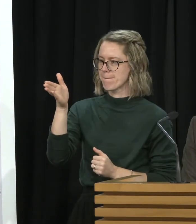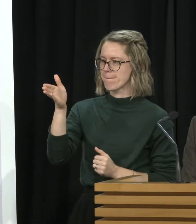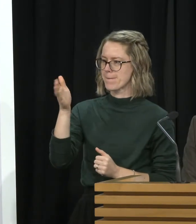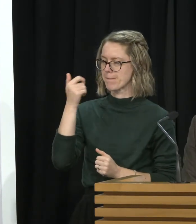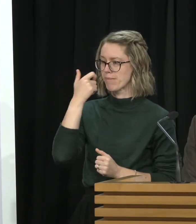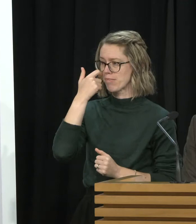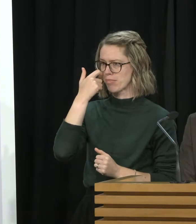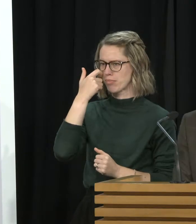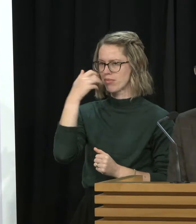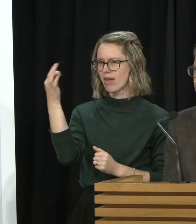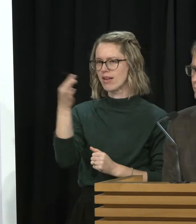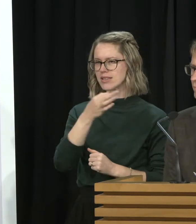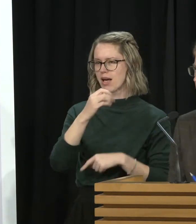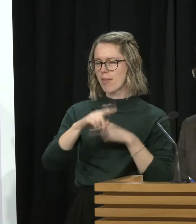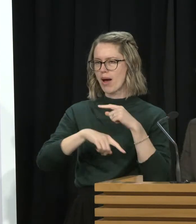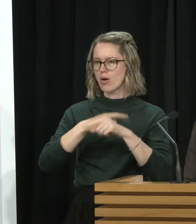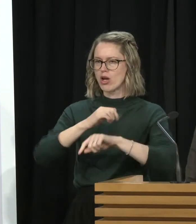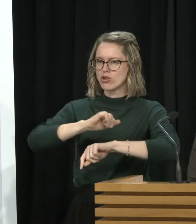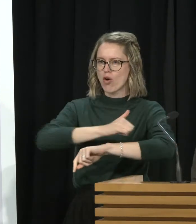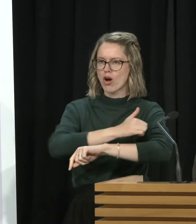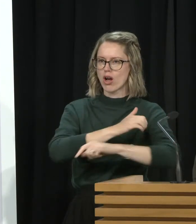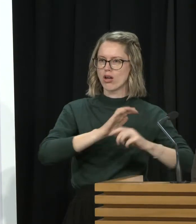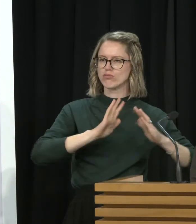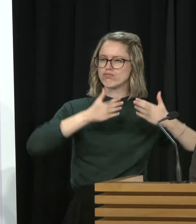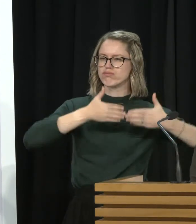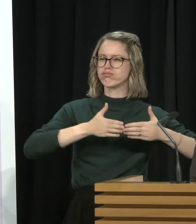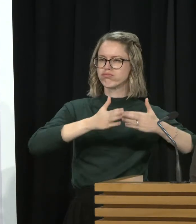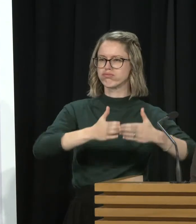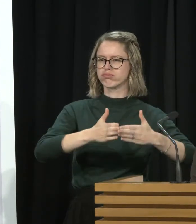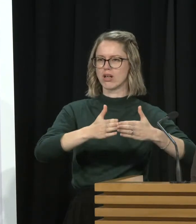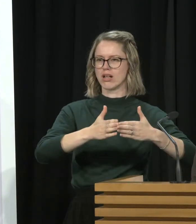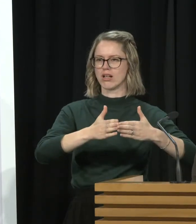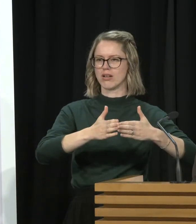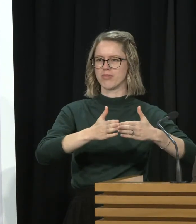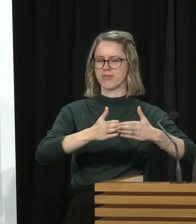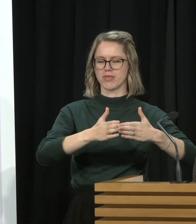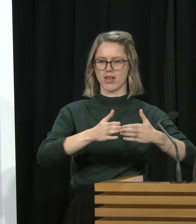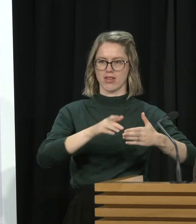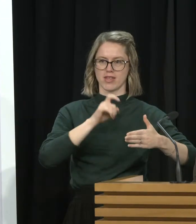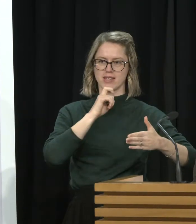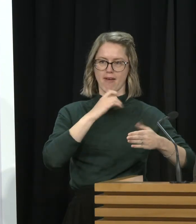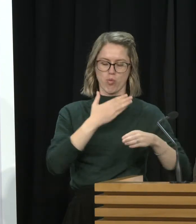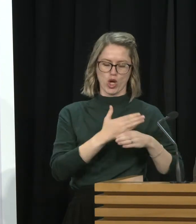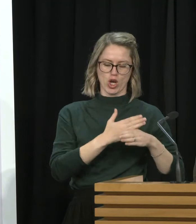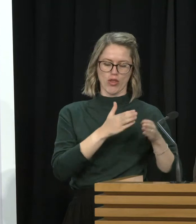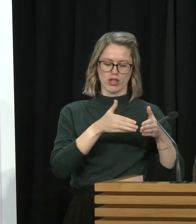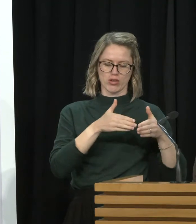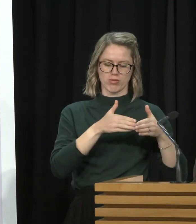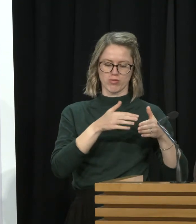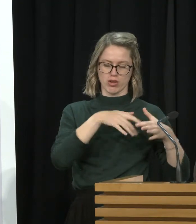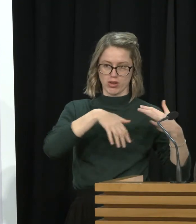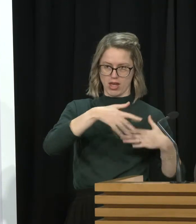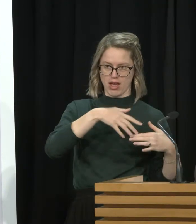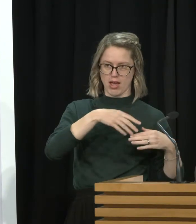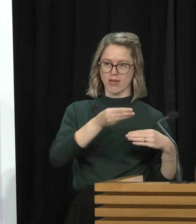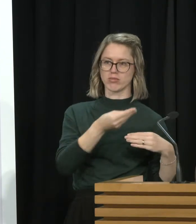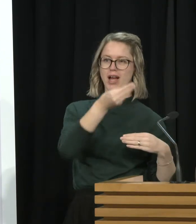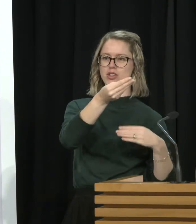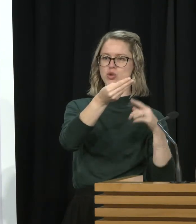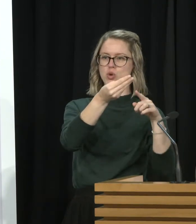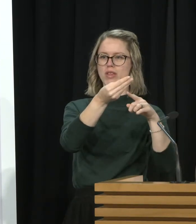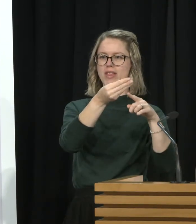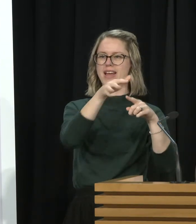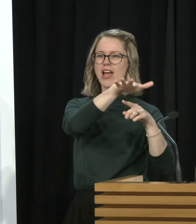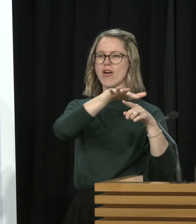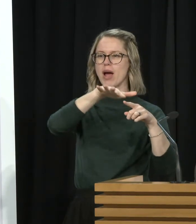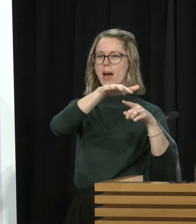for the Tauranga ship now that the crew infected the pilot on 23rd of July or maybe in the days beforehand, and then by